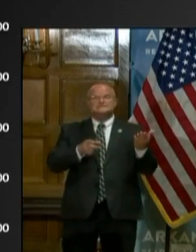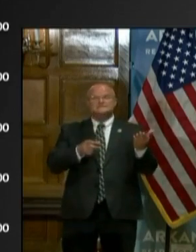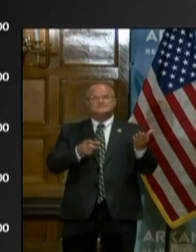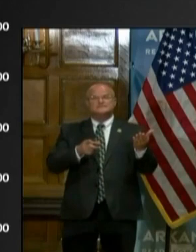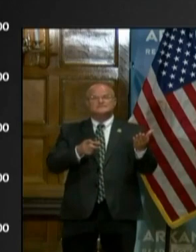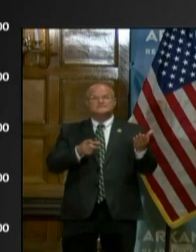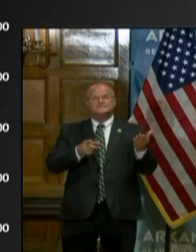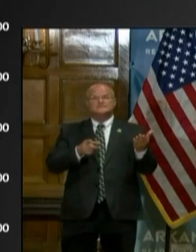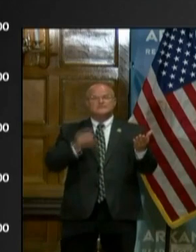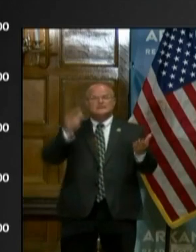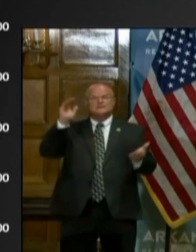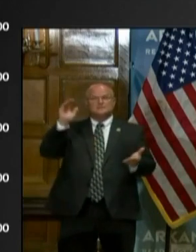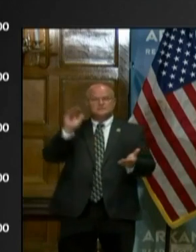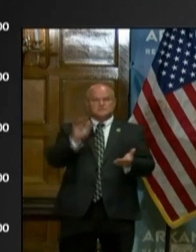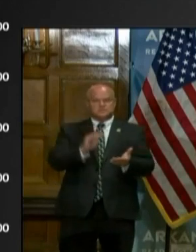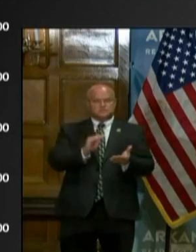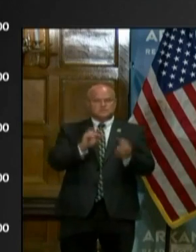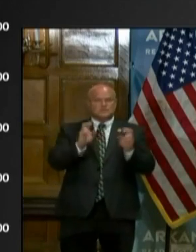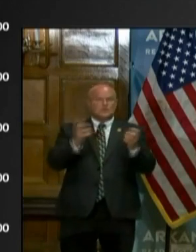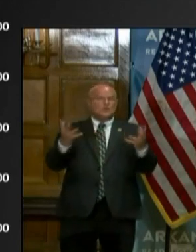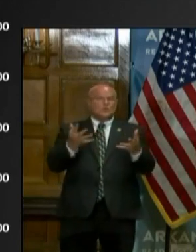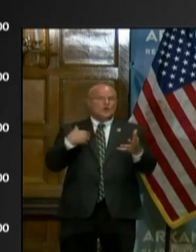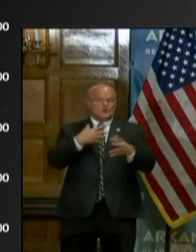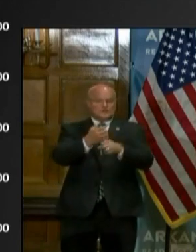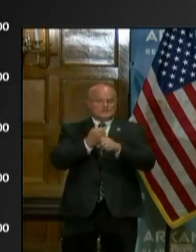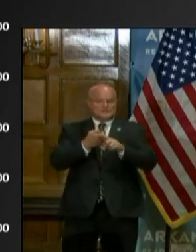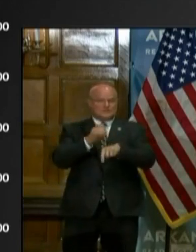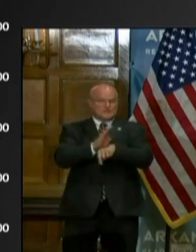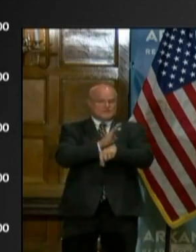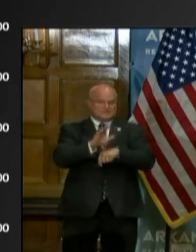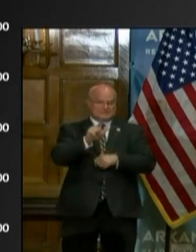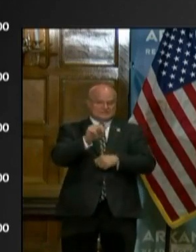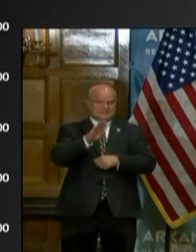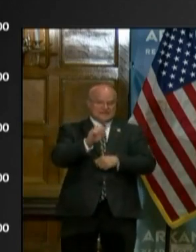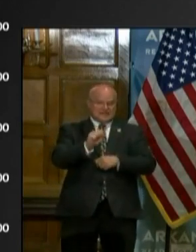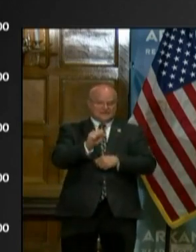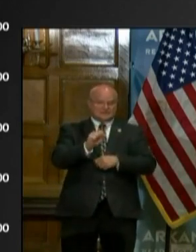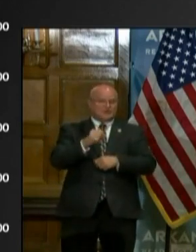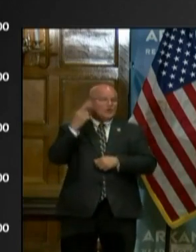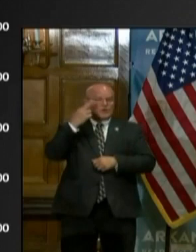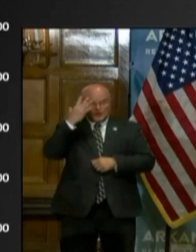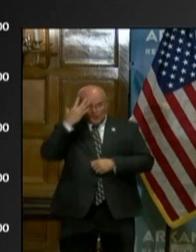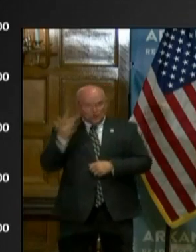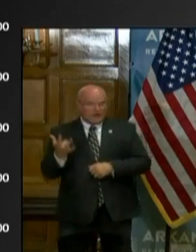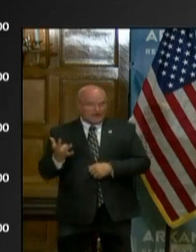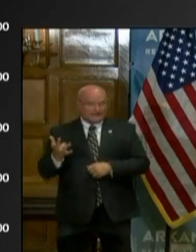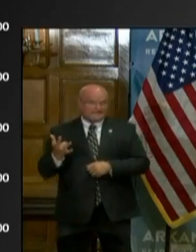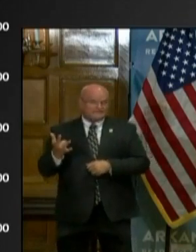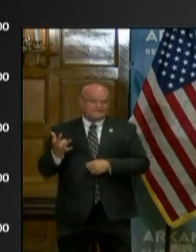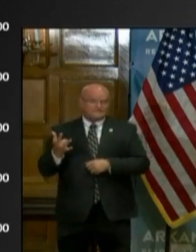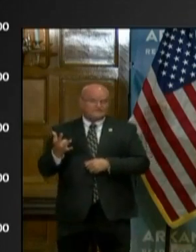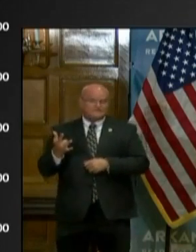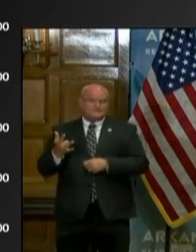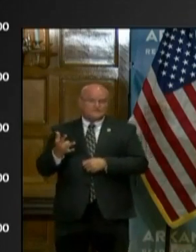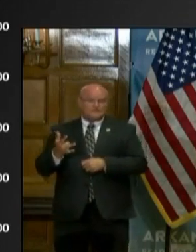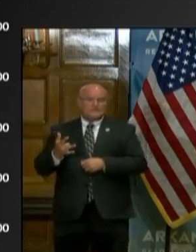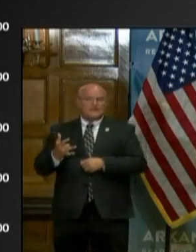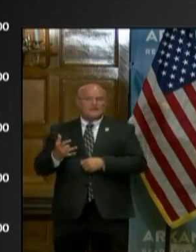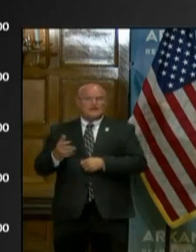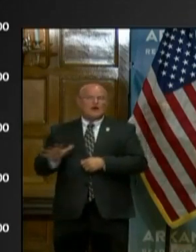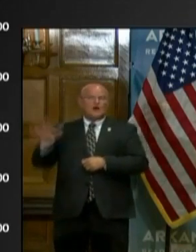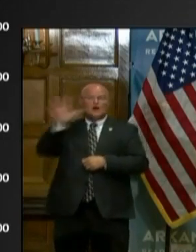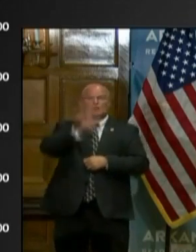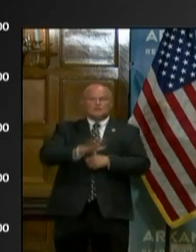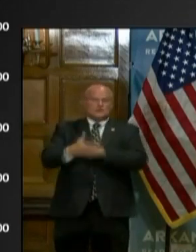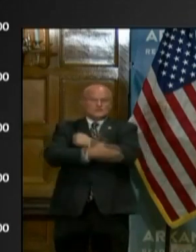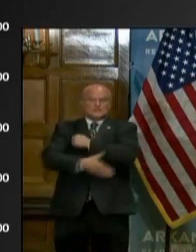much decreased in terms of what we're receiving from the commercial labs. The reason for that is the backlog from all across